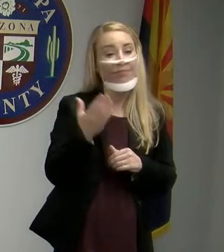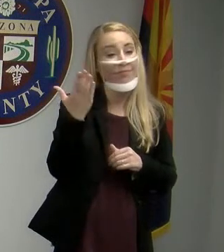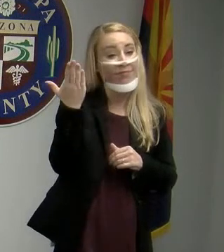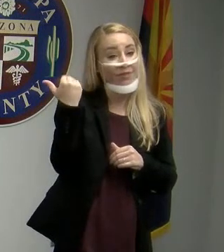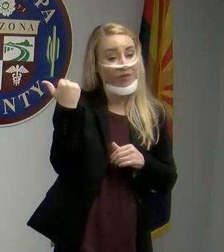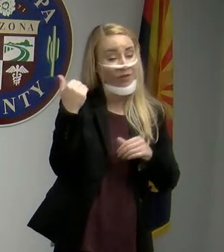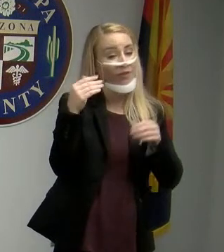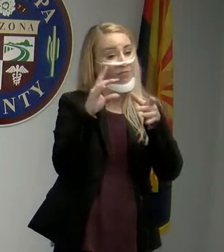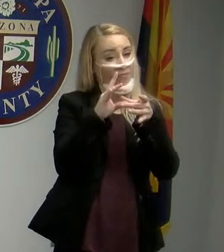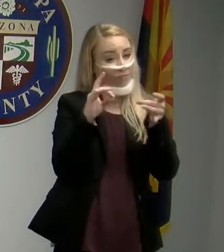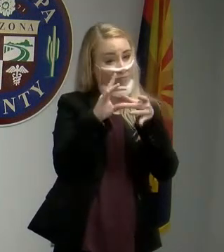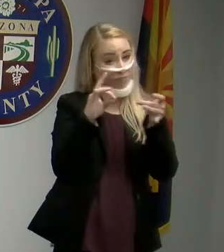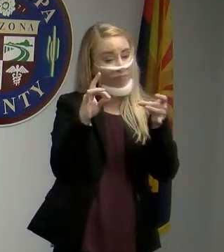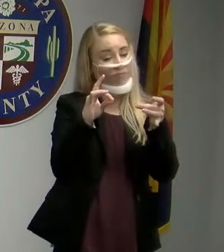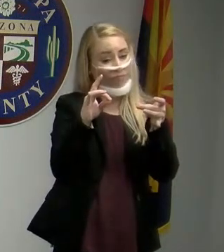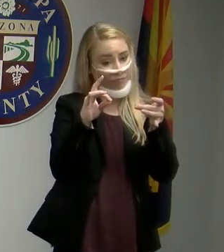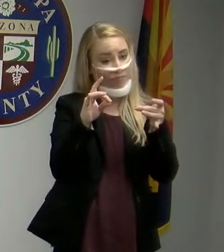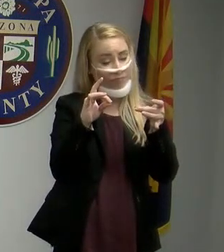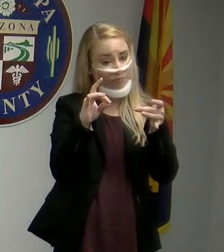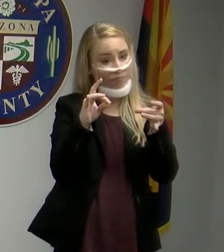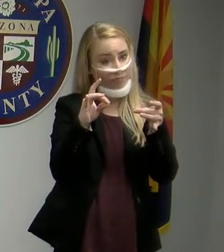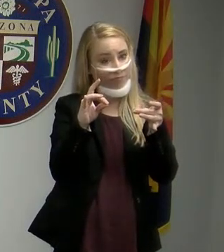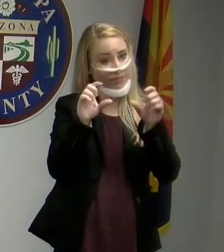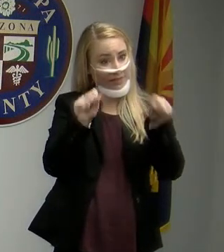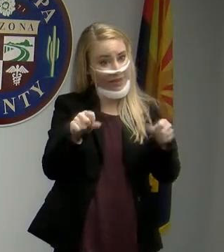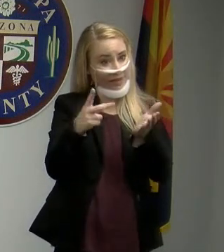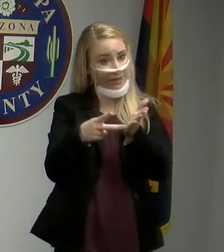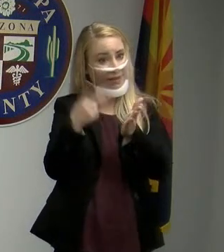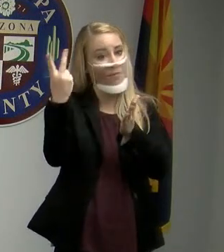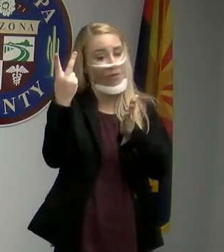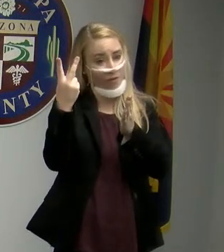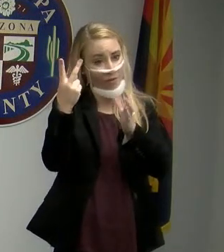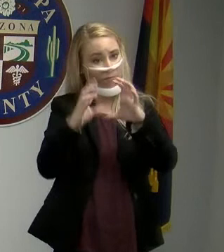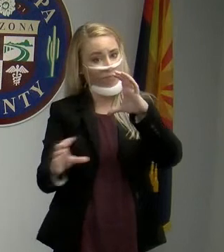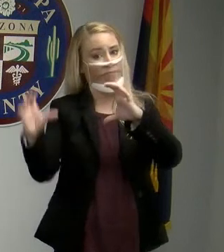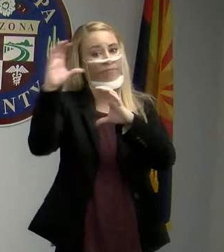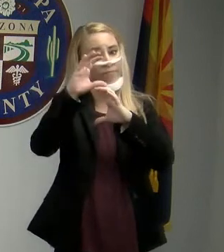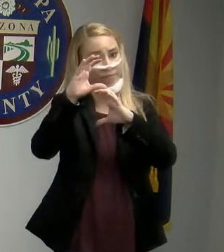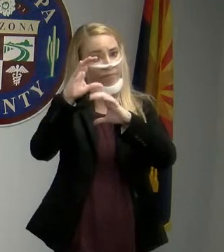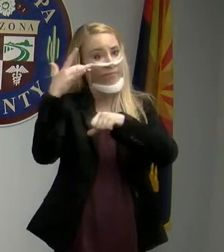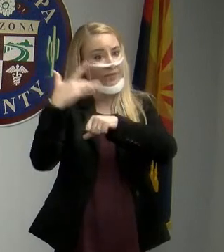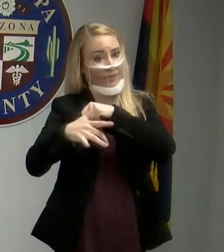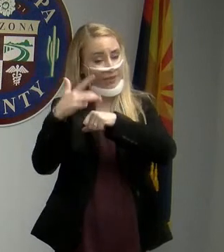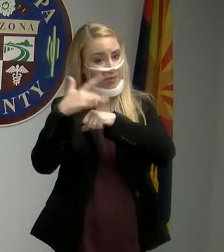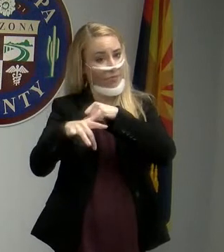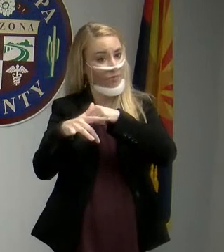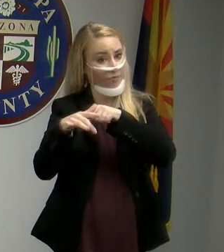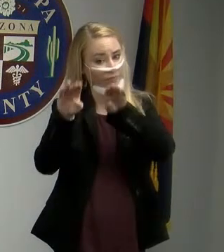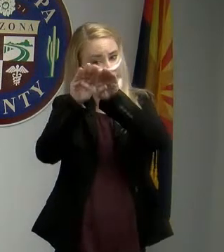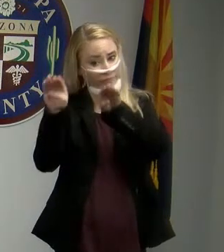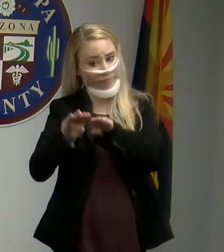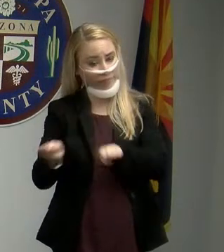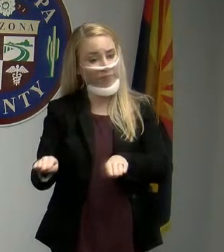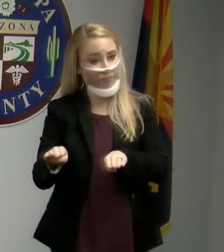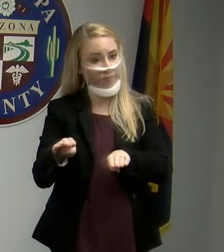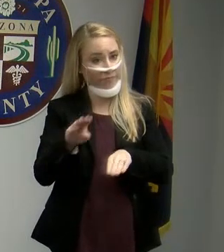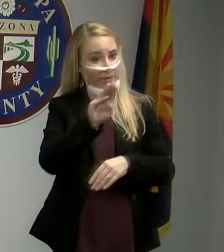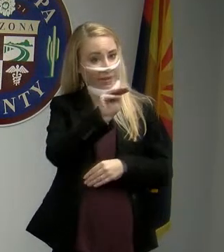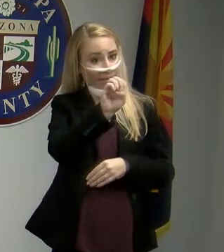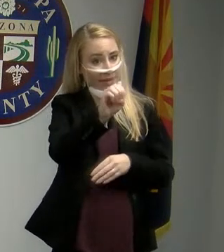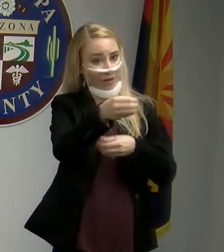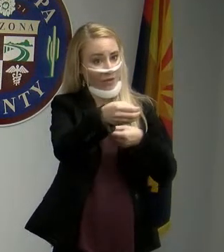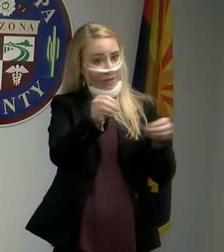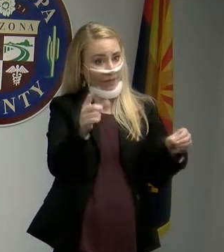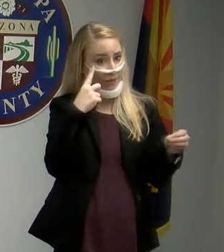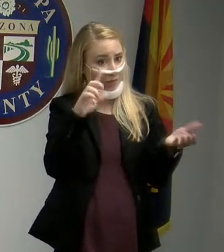Earlier, it was pointed out that you're going to nearly double in capacity by the end of next week at the medical examiner's office.